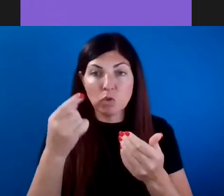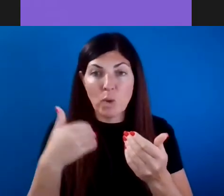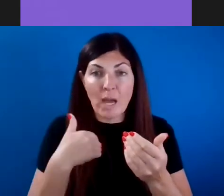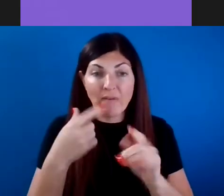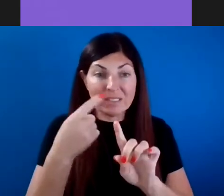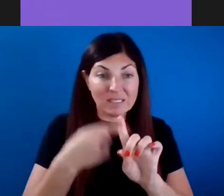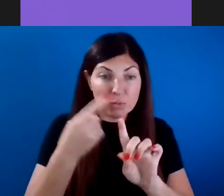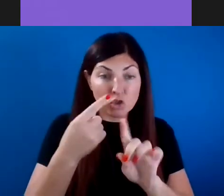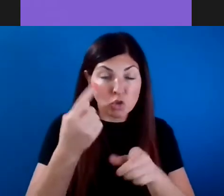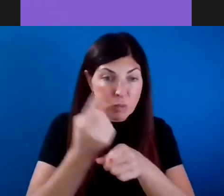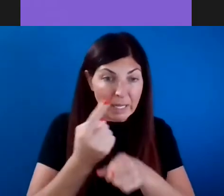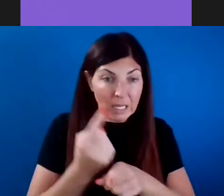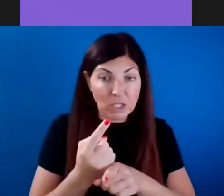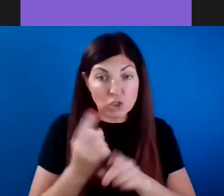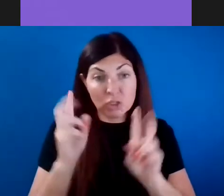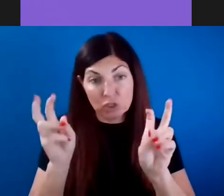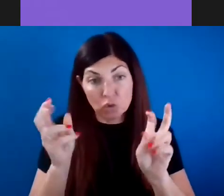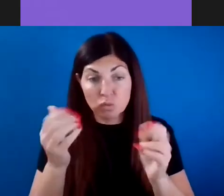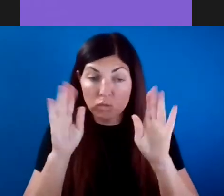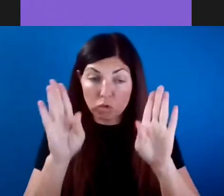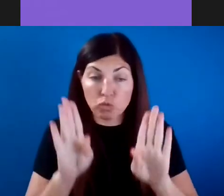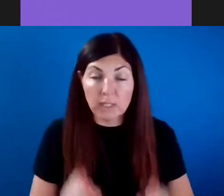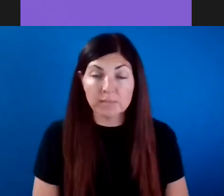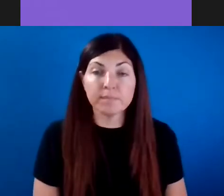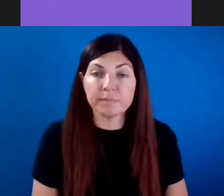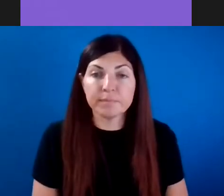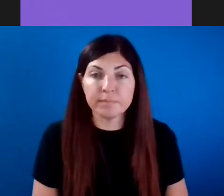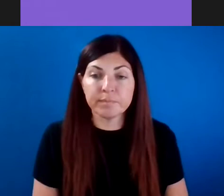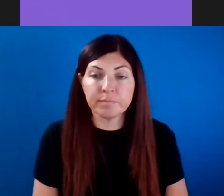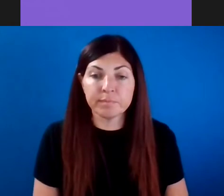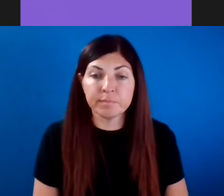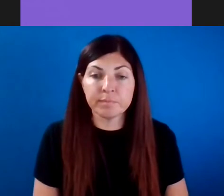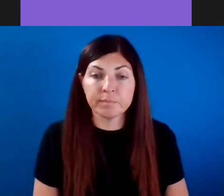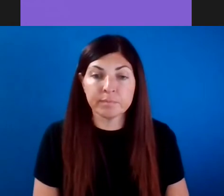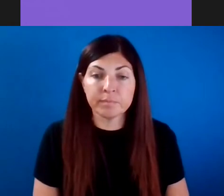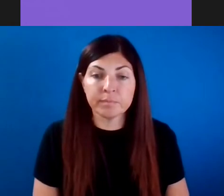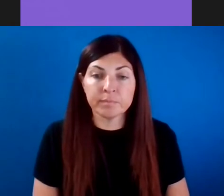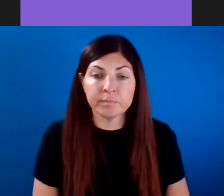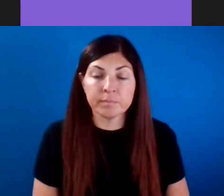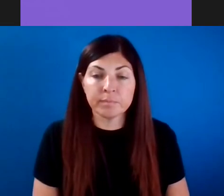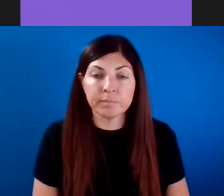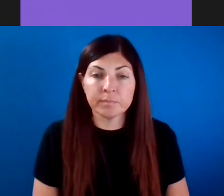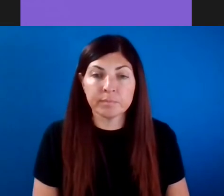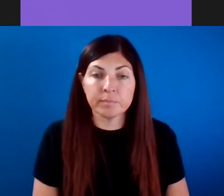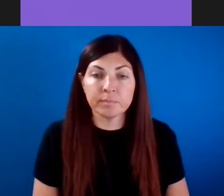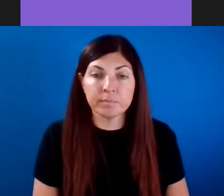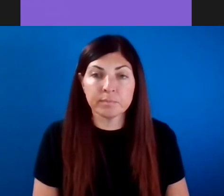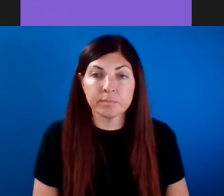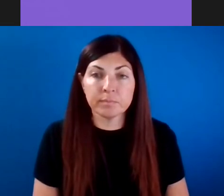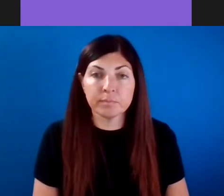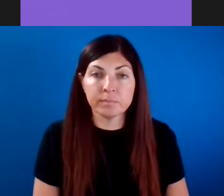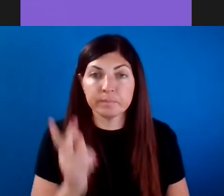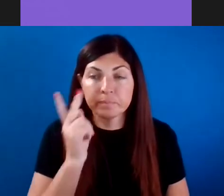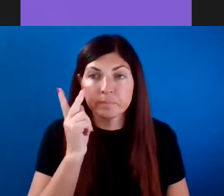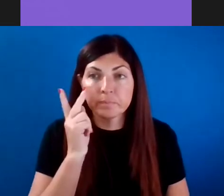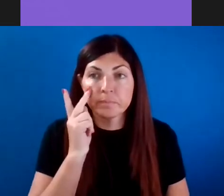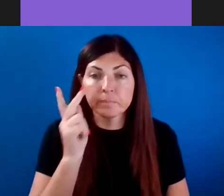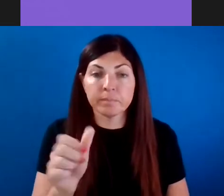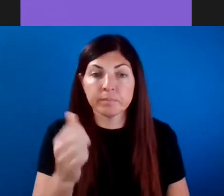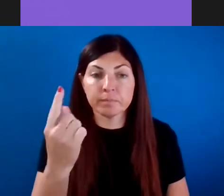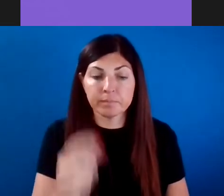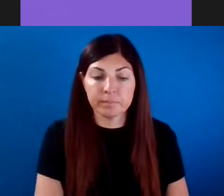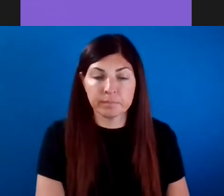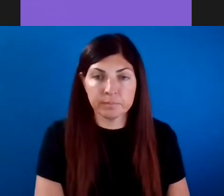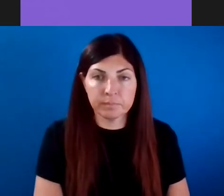temperature regulation issues. Okay. Great. Let's see. What do we have